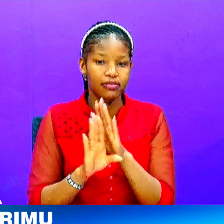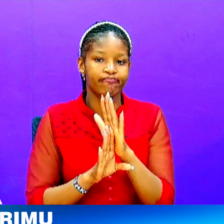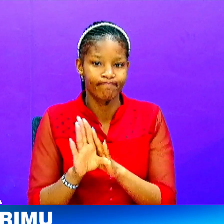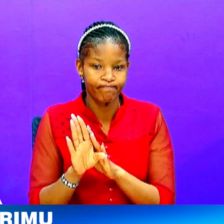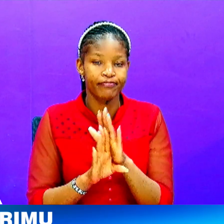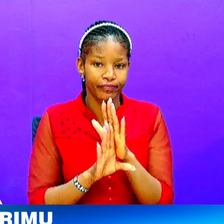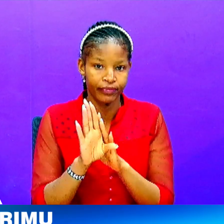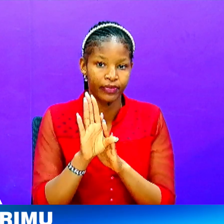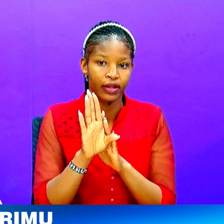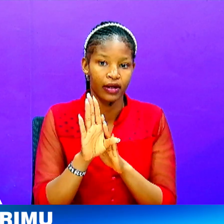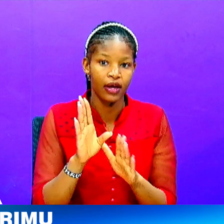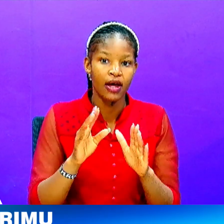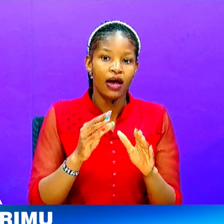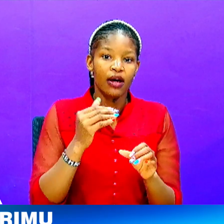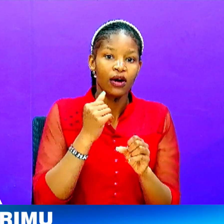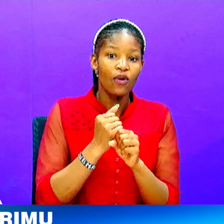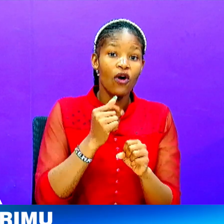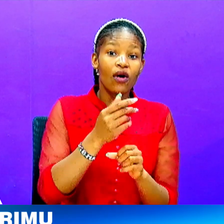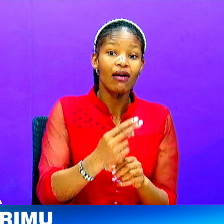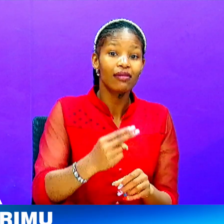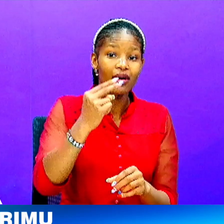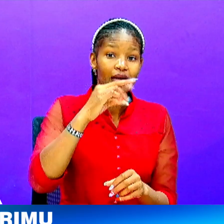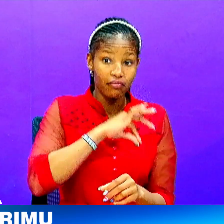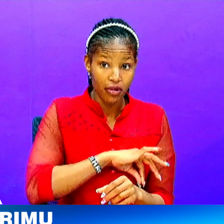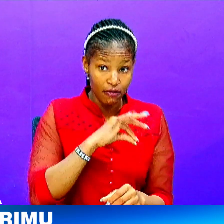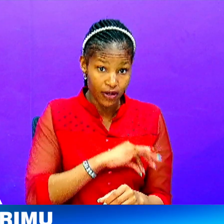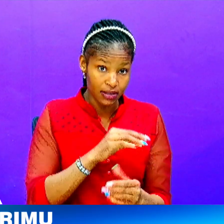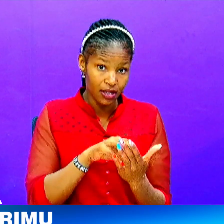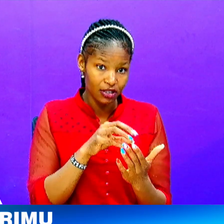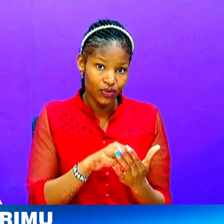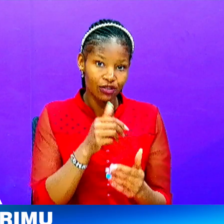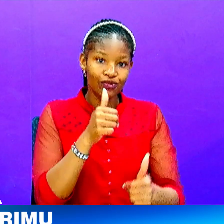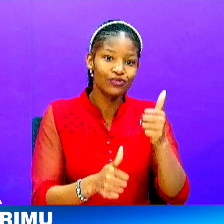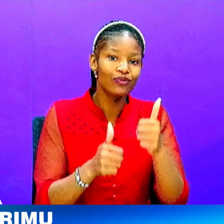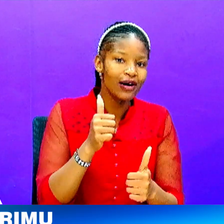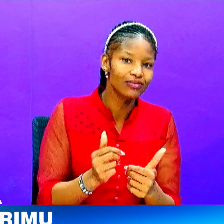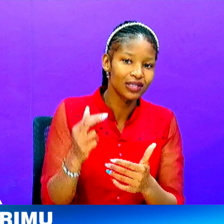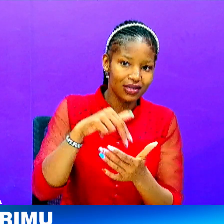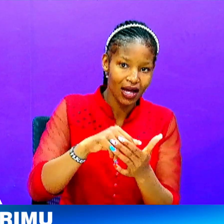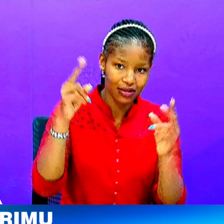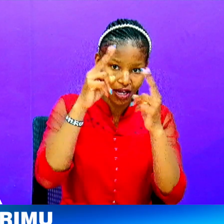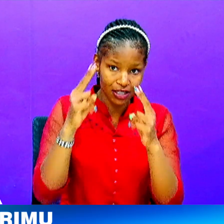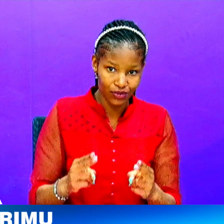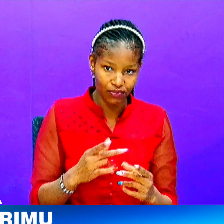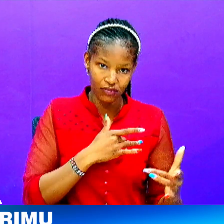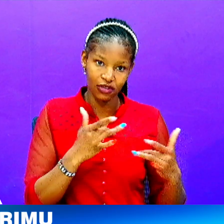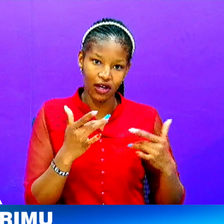The ruling marks a major development in the high-profile case, which attracted international